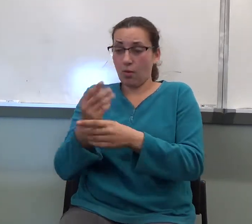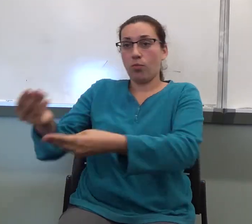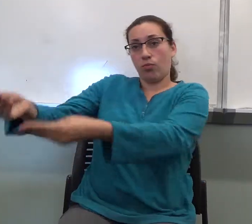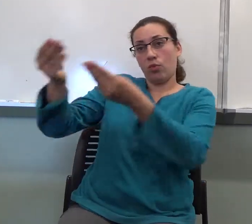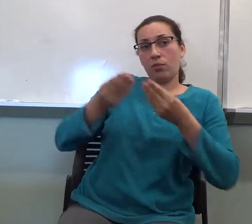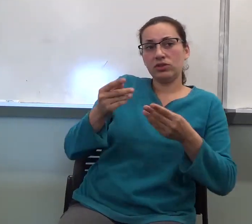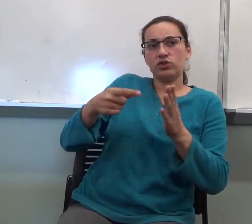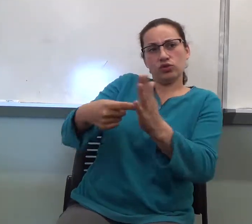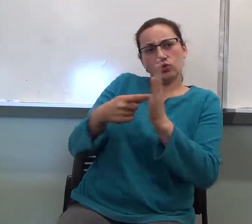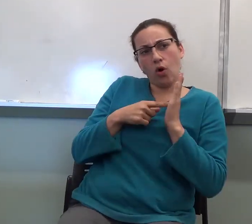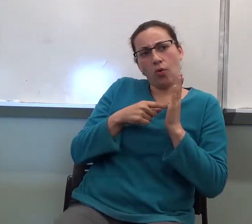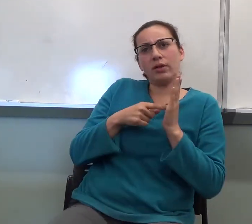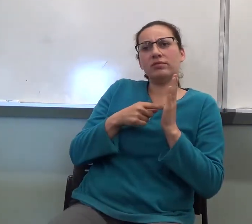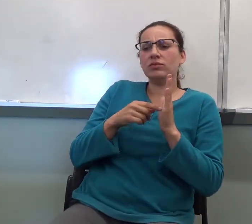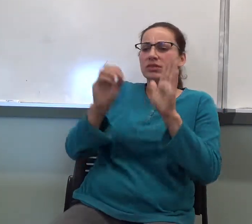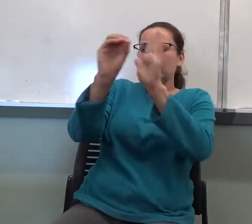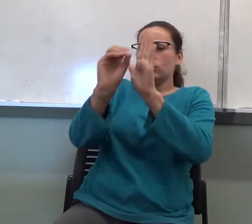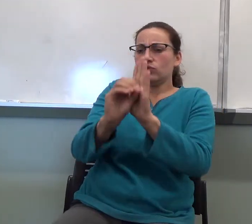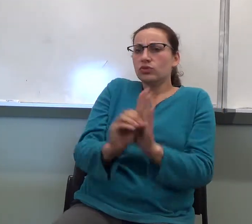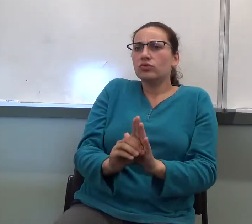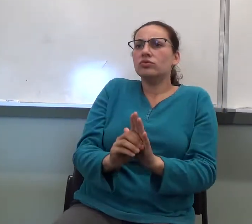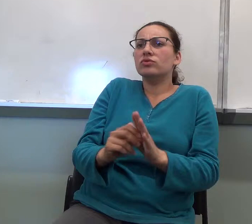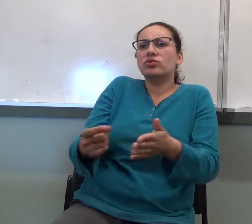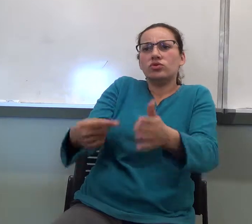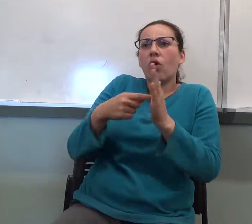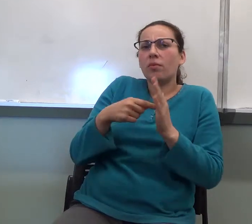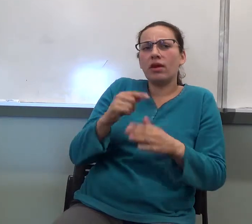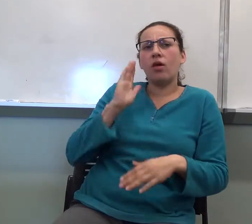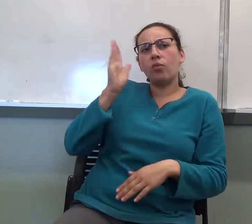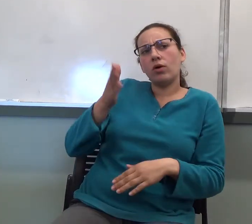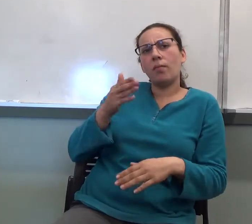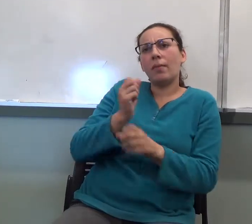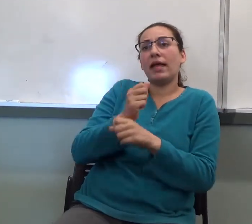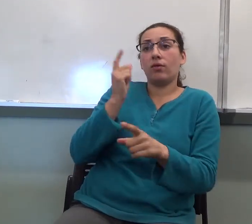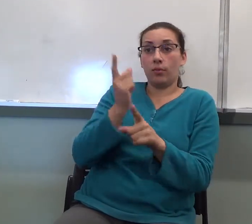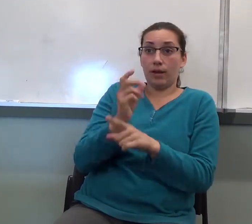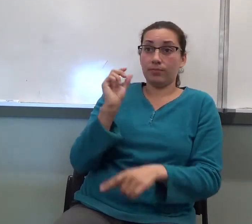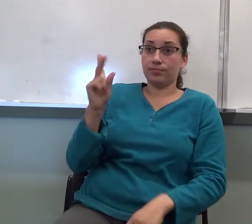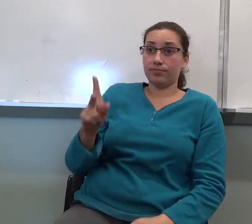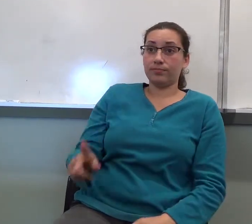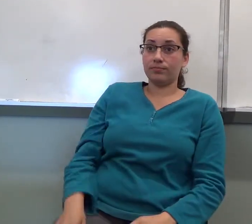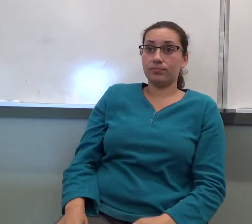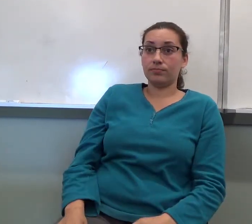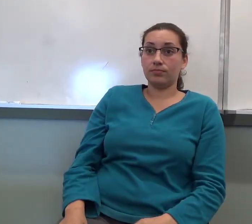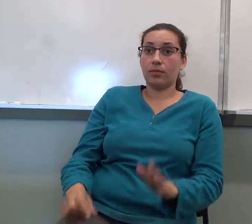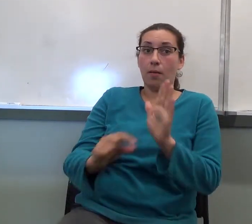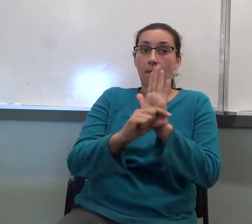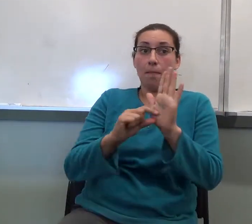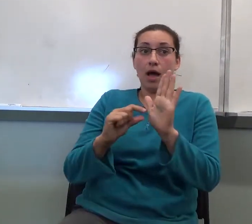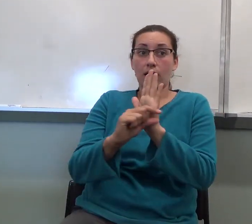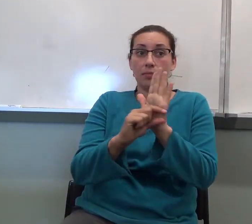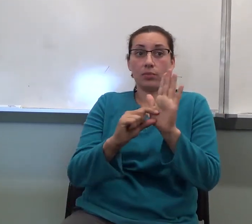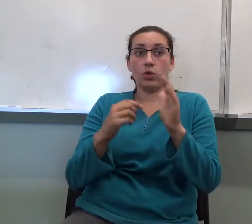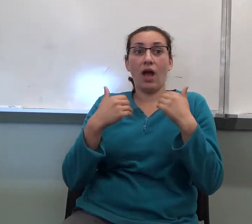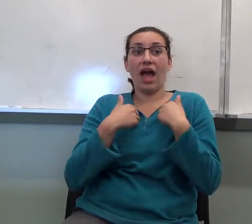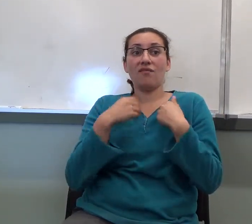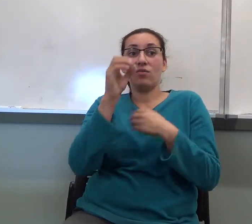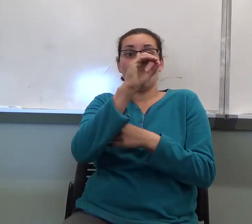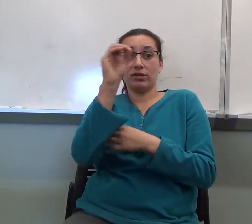or wrong or whatever, and we'll correct it. At the bottom, you have a percent and a letter grade,